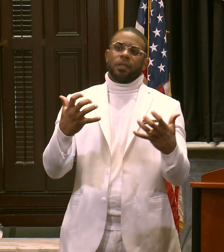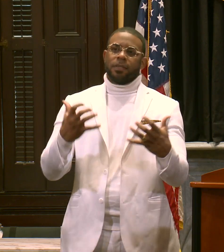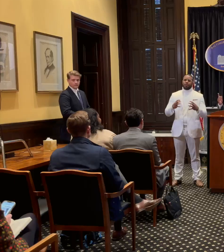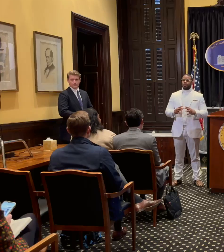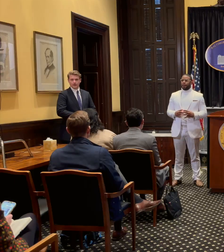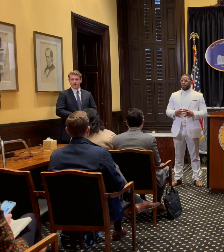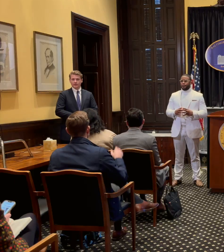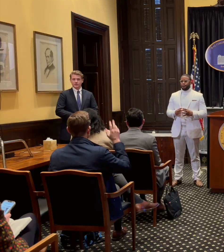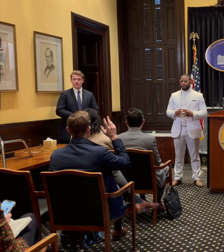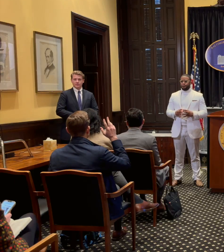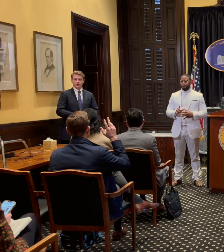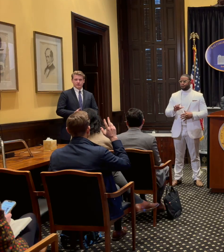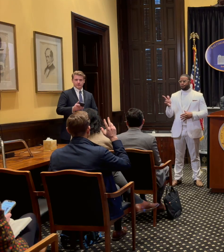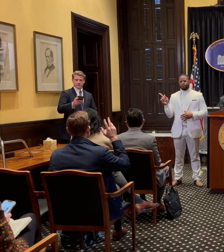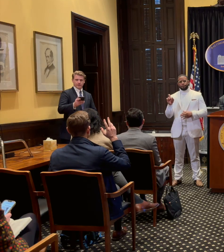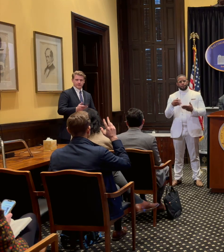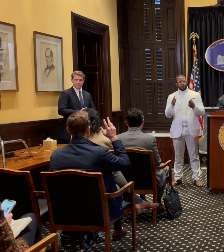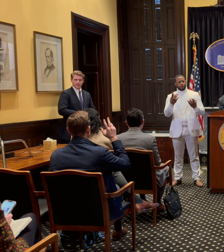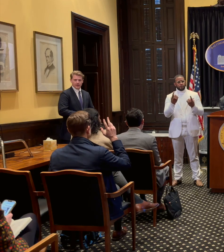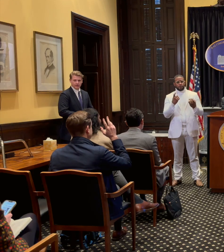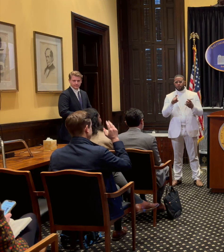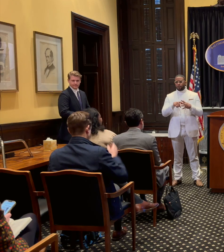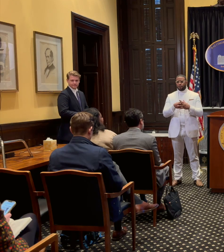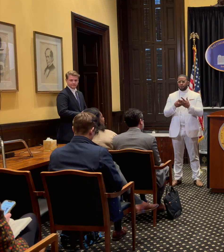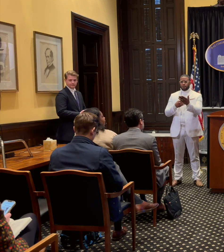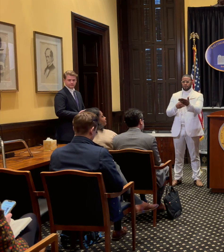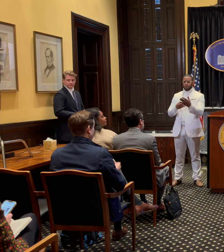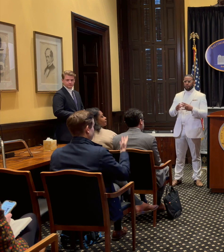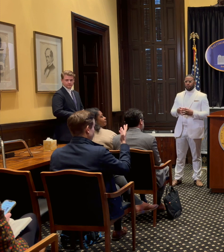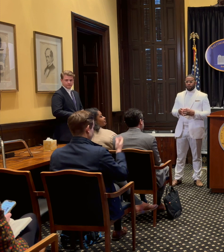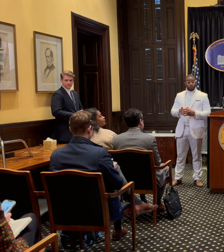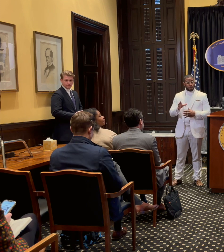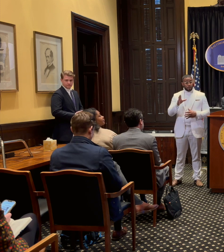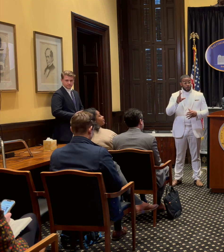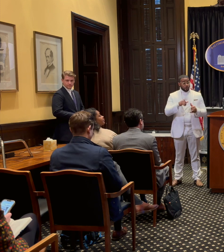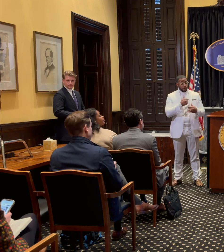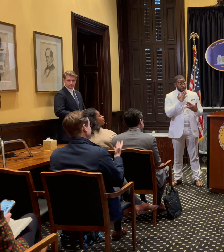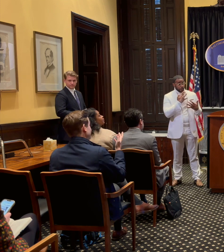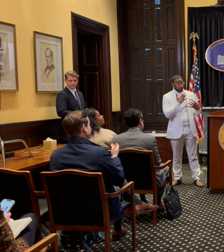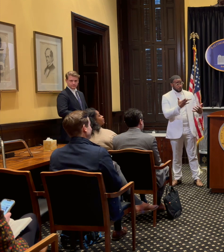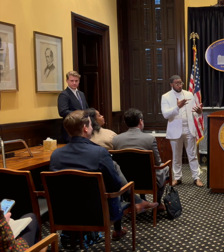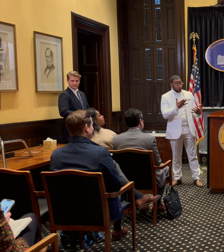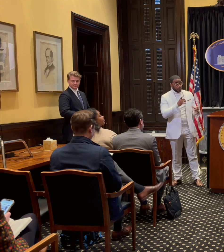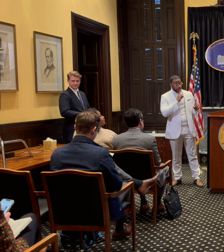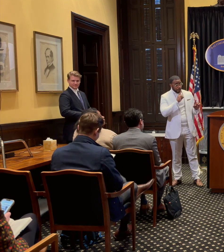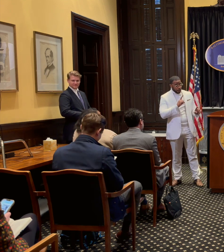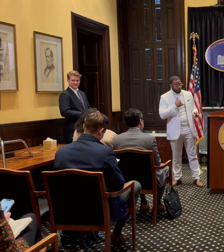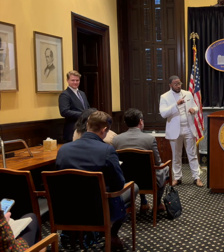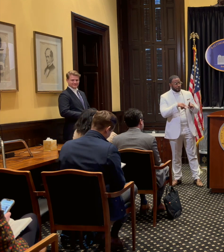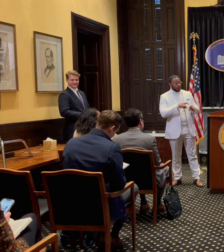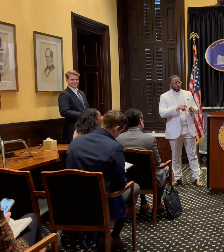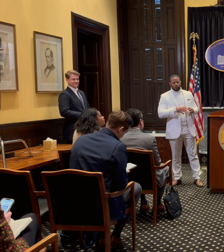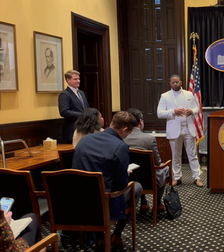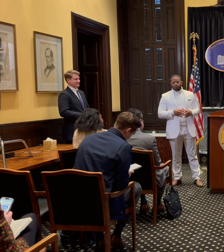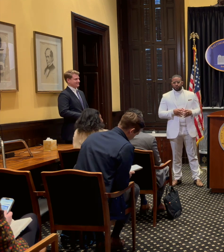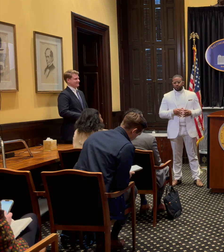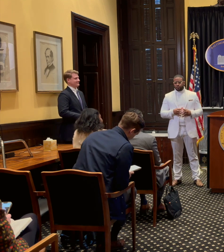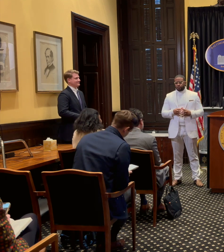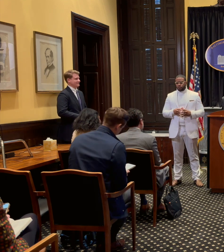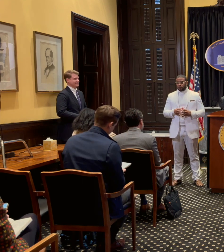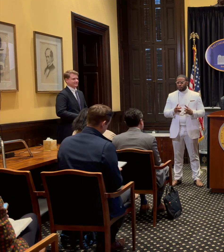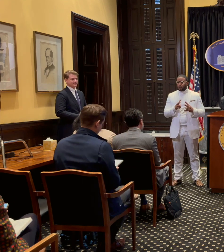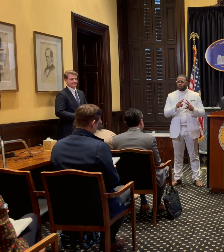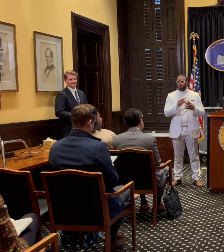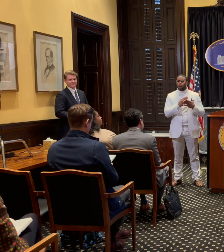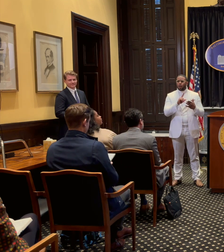you. Let's jump to questions. Start WB. First off, thank you for answering a lot of my questions off the top.